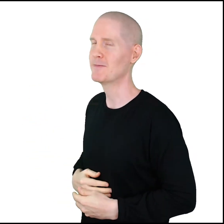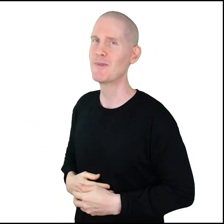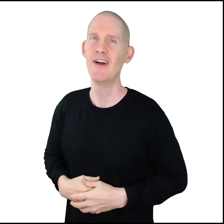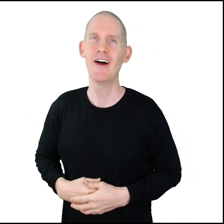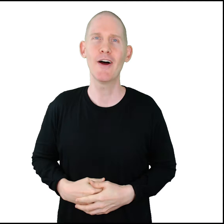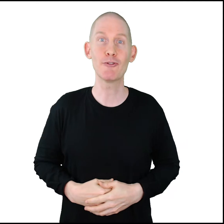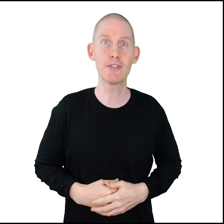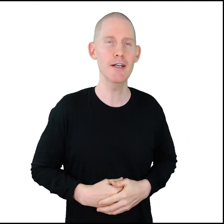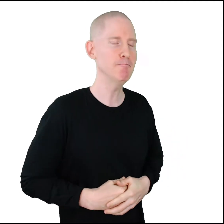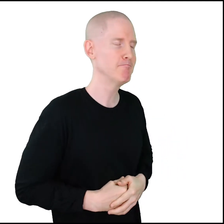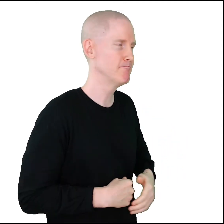Other side.